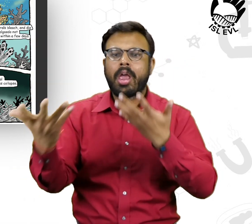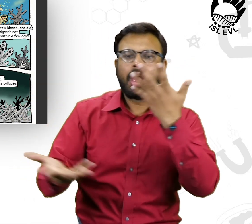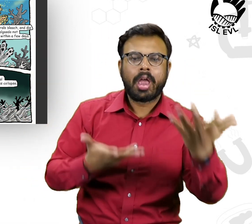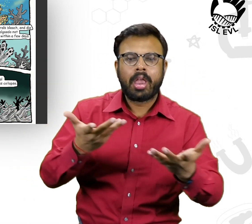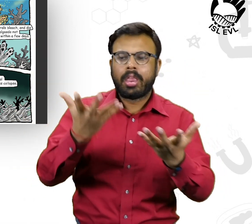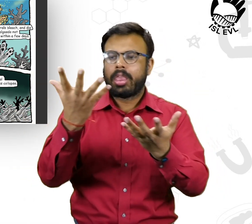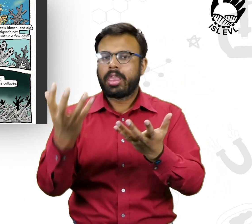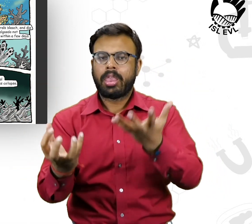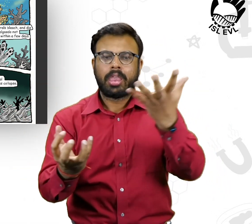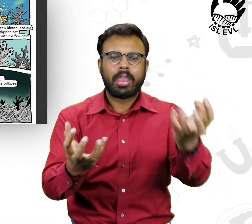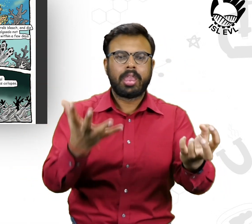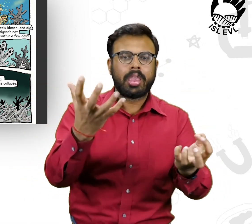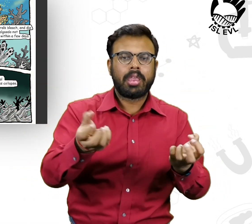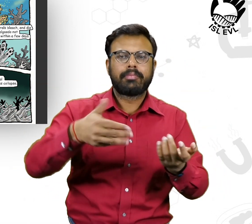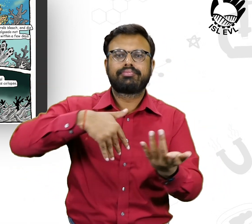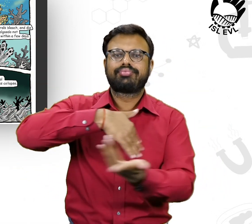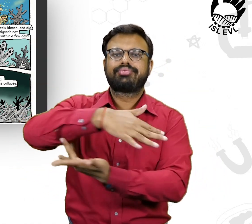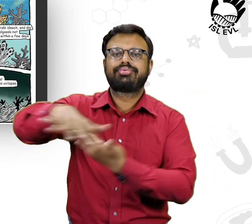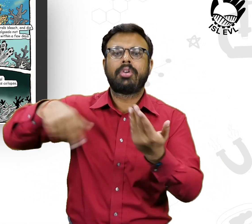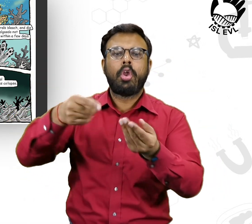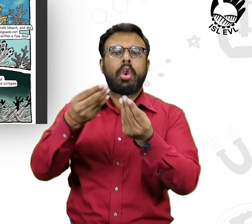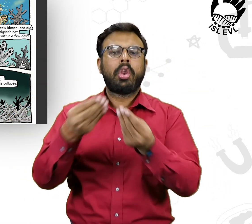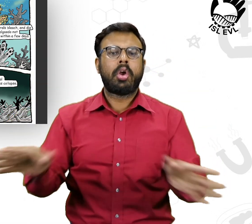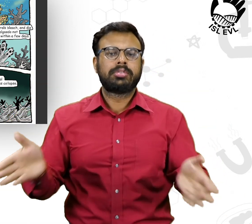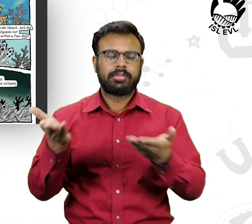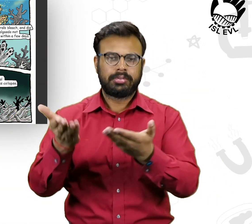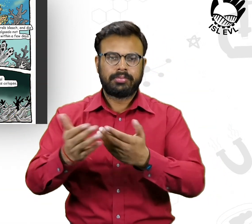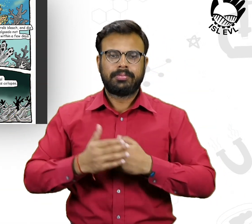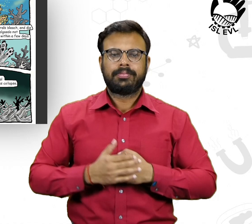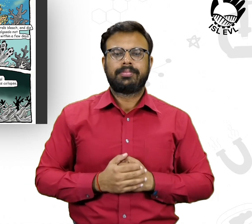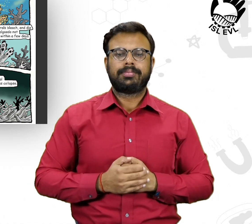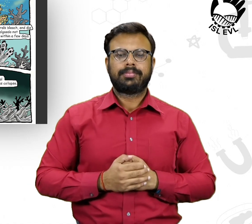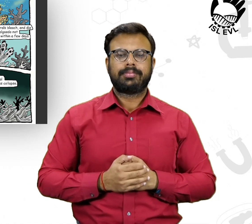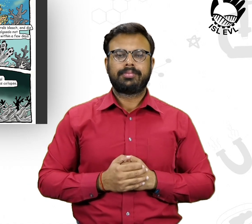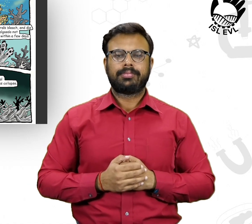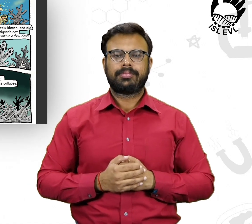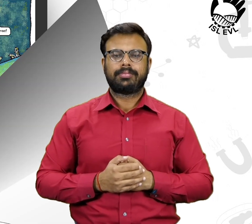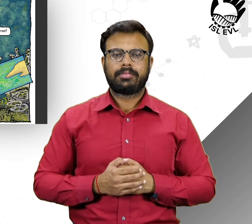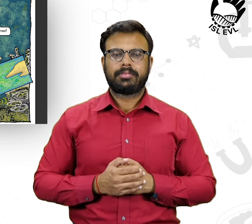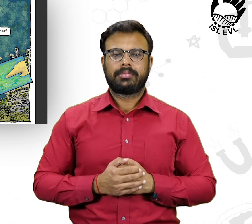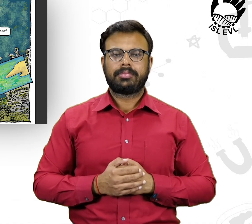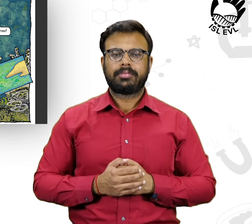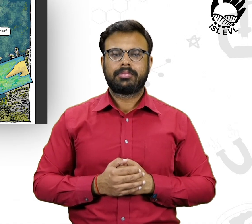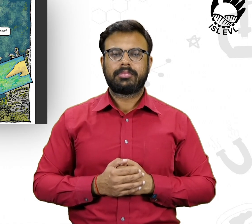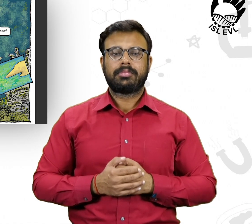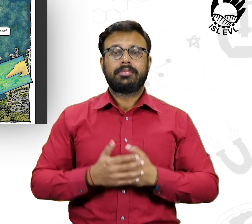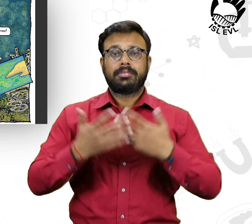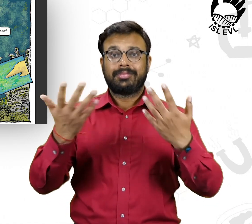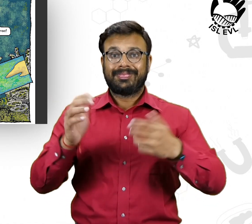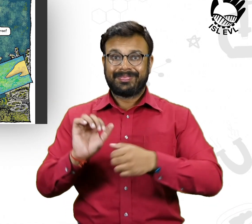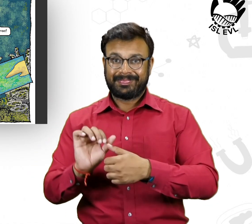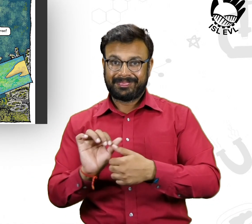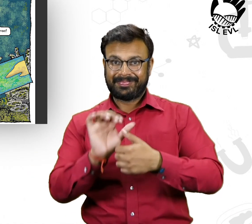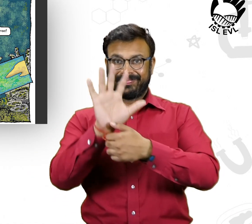reef fishes also means more predators of the corals and competitors to its algal